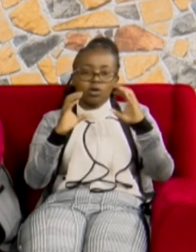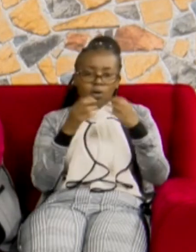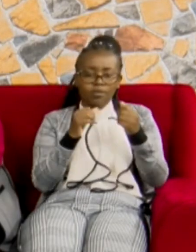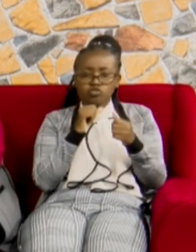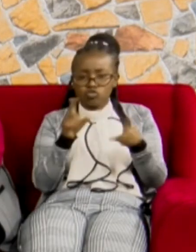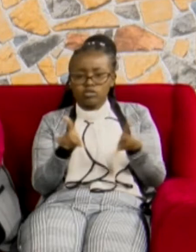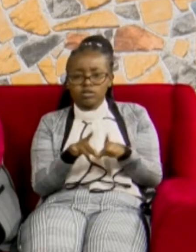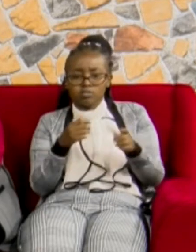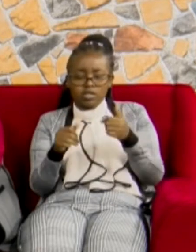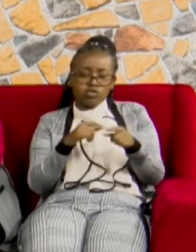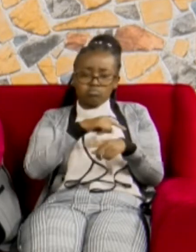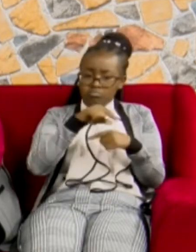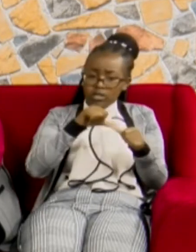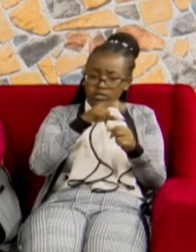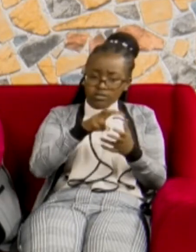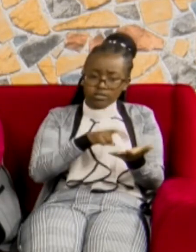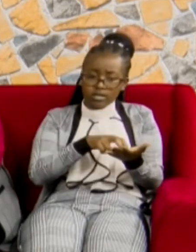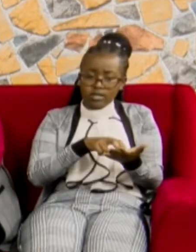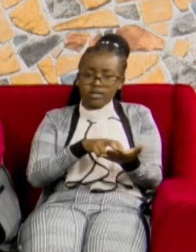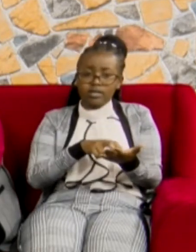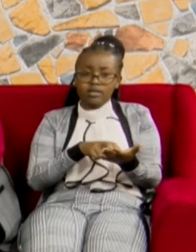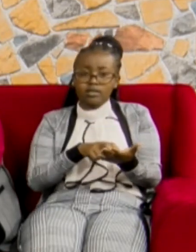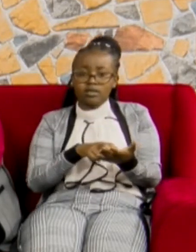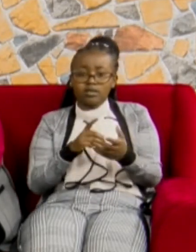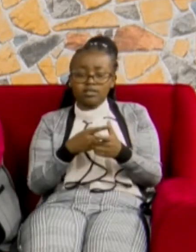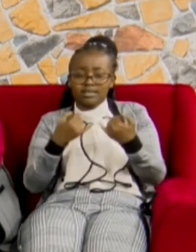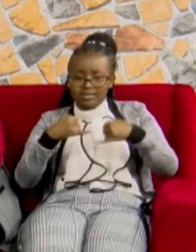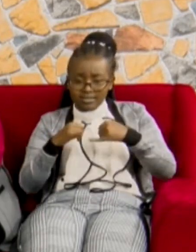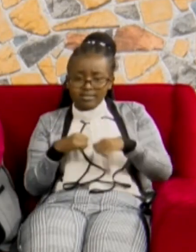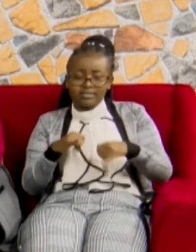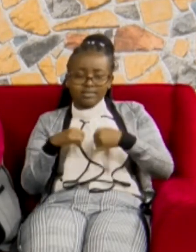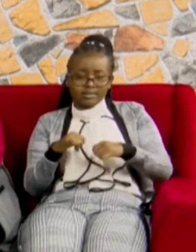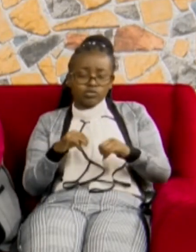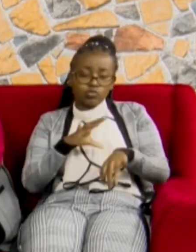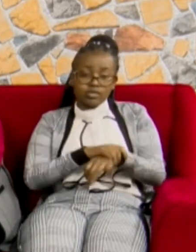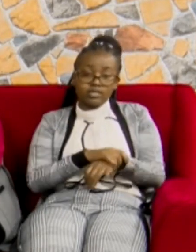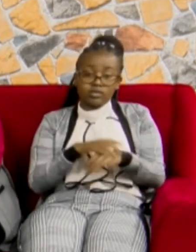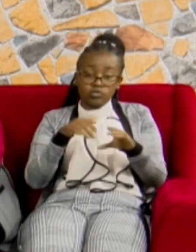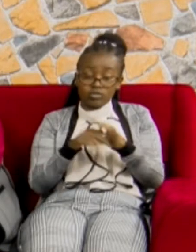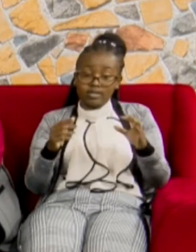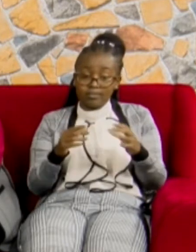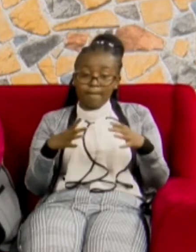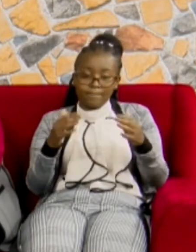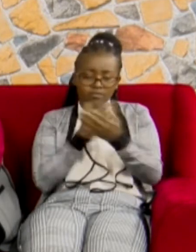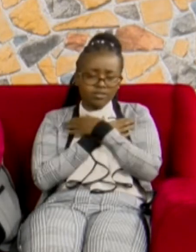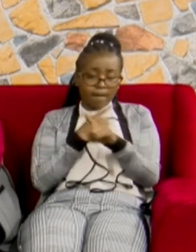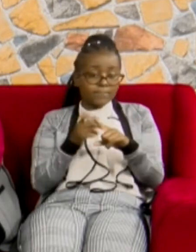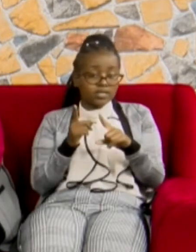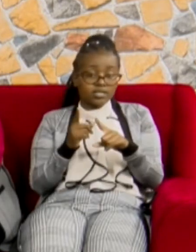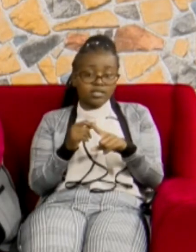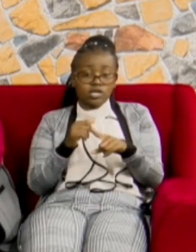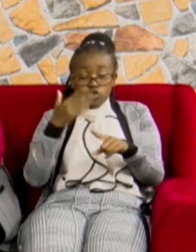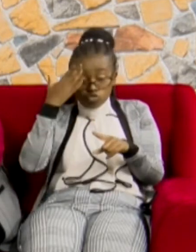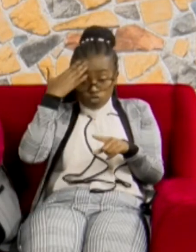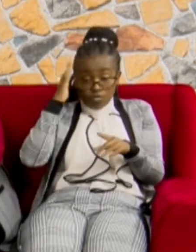you're standing around in a circle and you're like shoulder to shoulder. They're trying to penetrate to get into the circle of friends, but then they don't